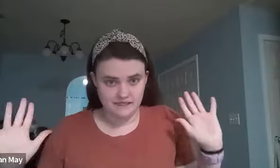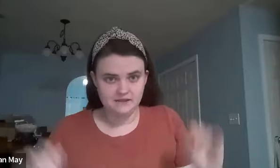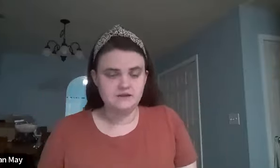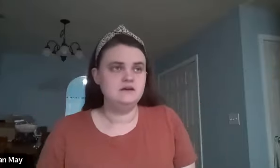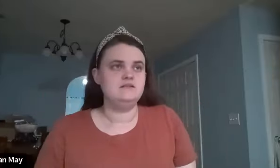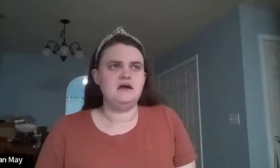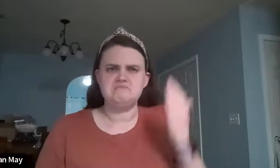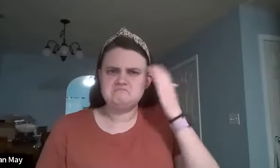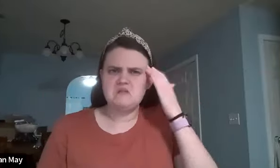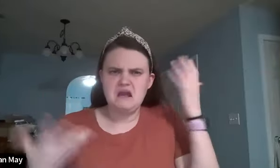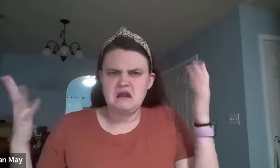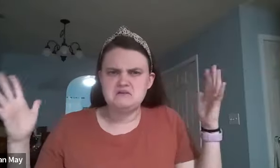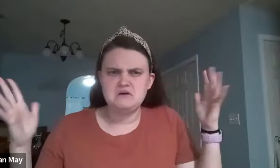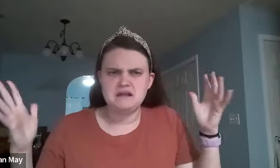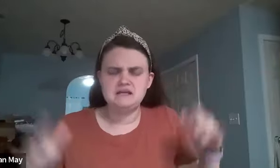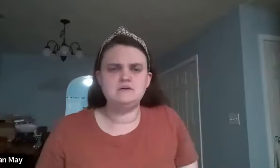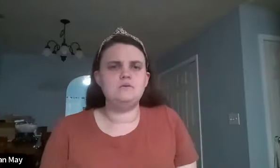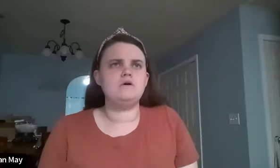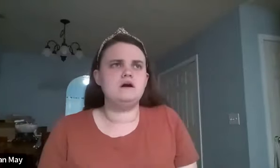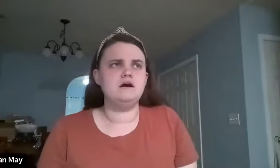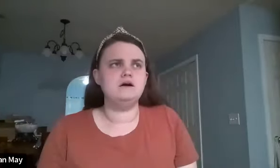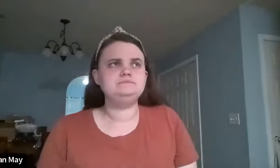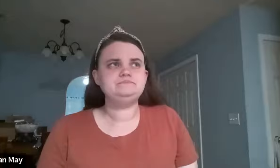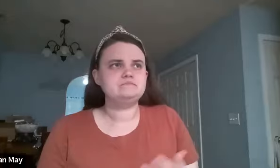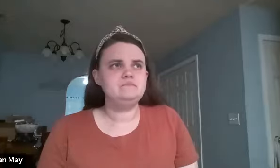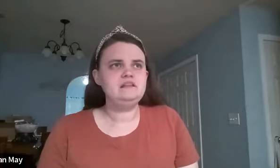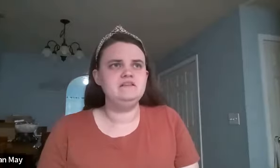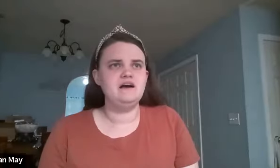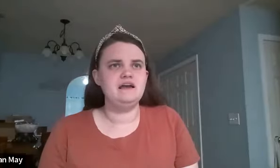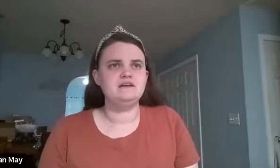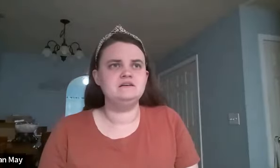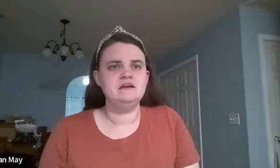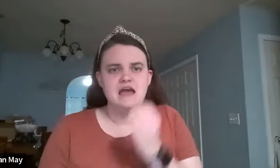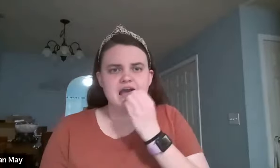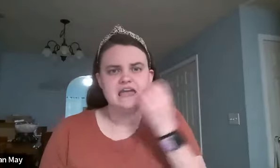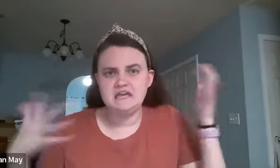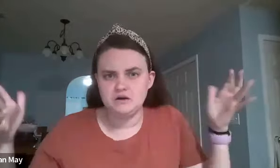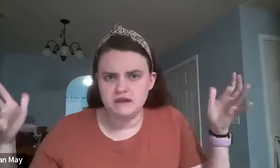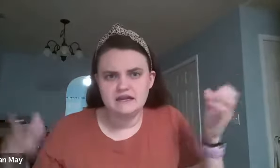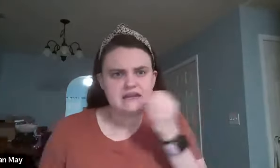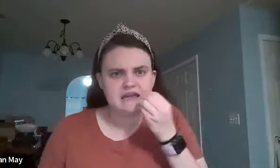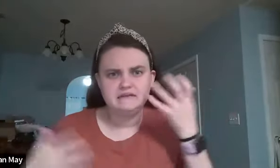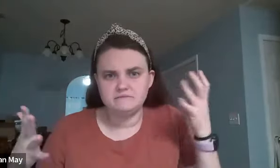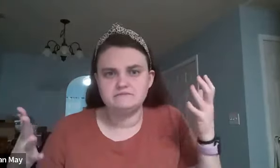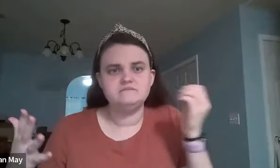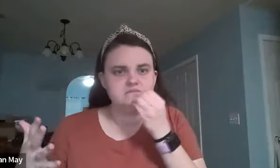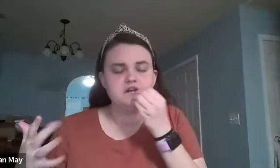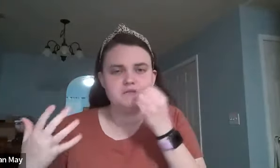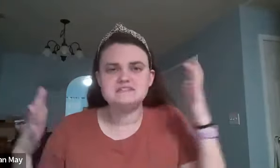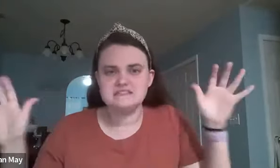already, like I knew already, or like I ate already. I ate, this is